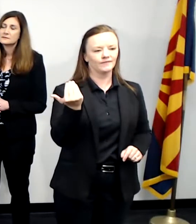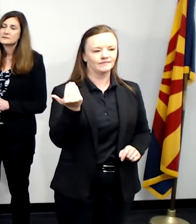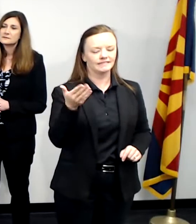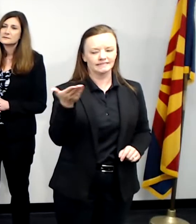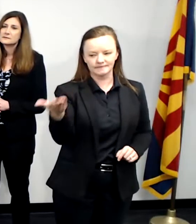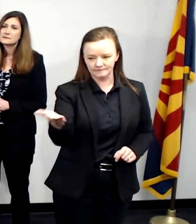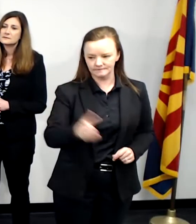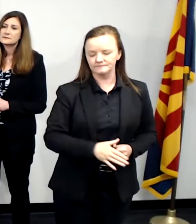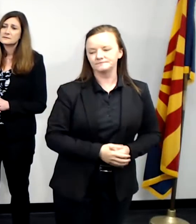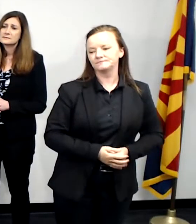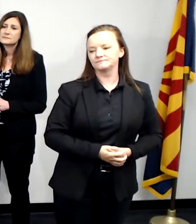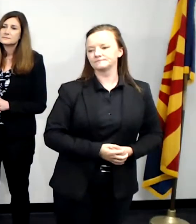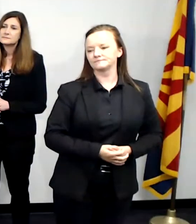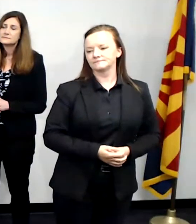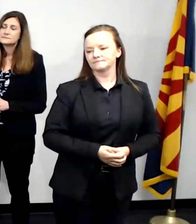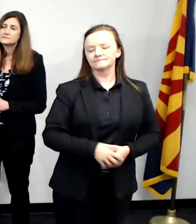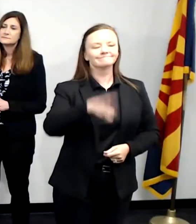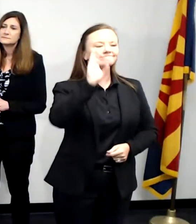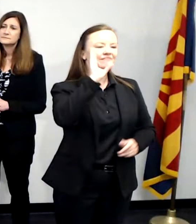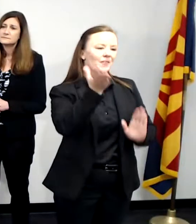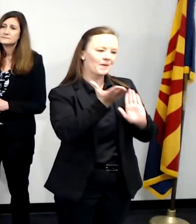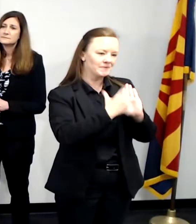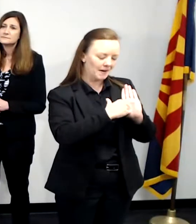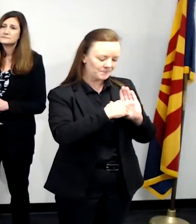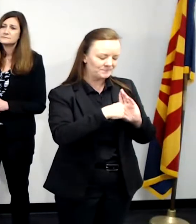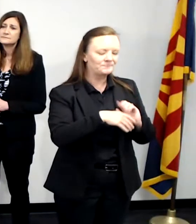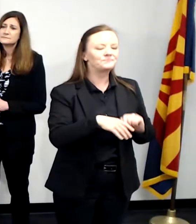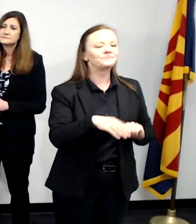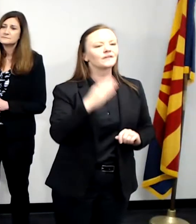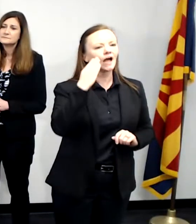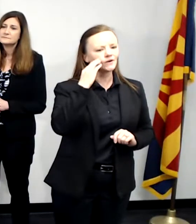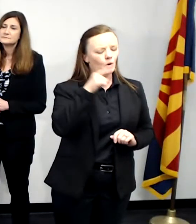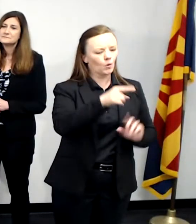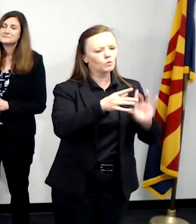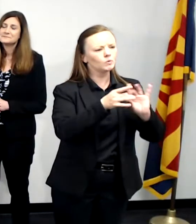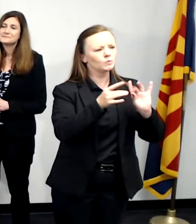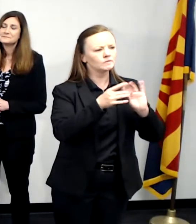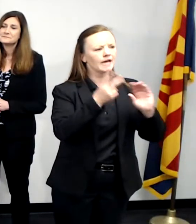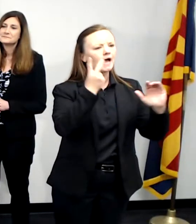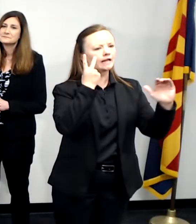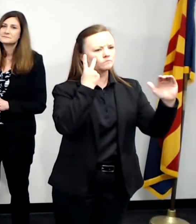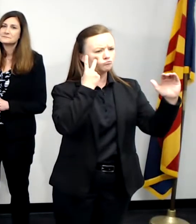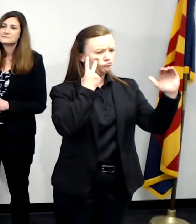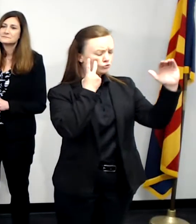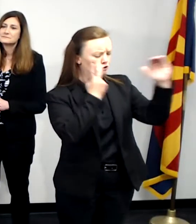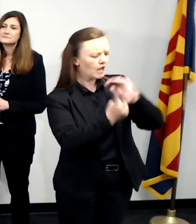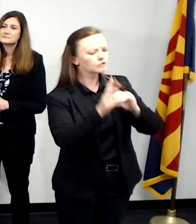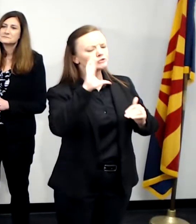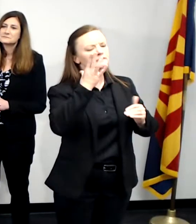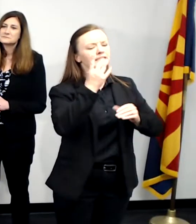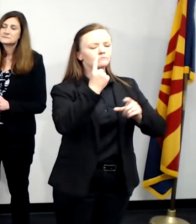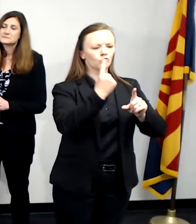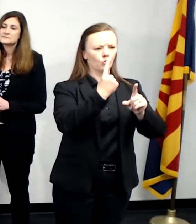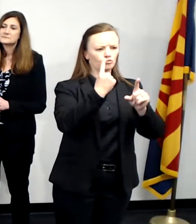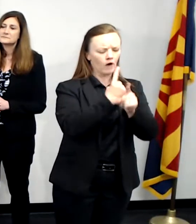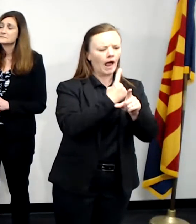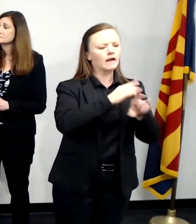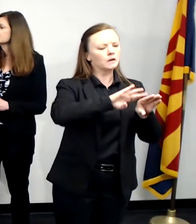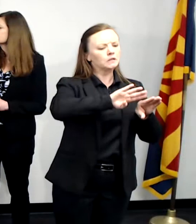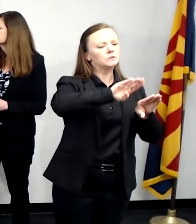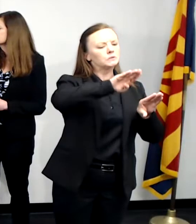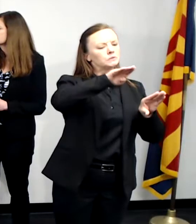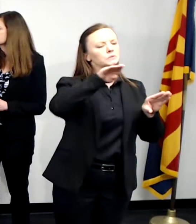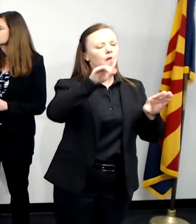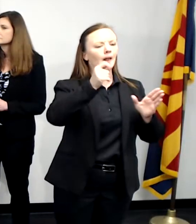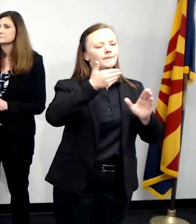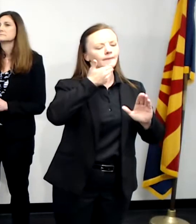on. Hello again. I know you still do projections, so we're on the right path. But do you, the model that you're using,